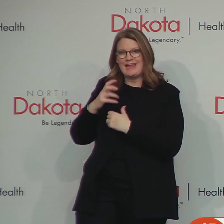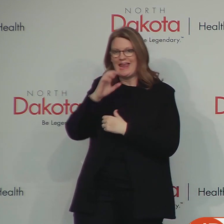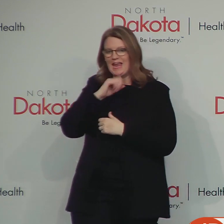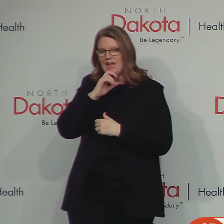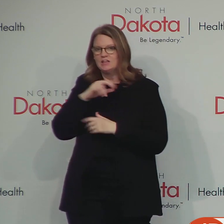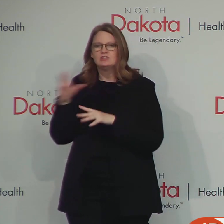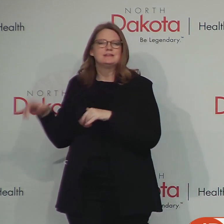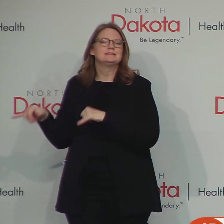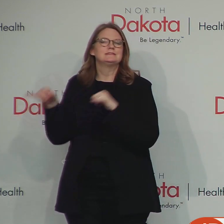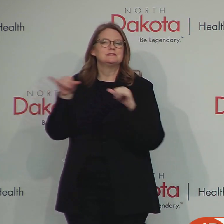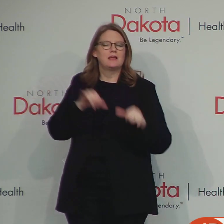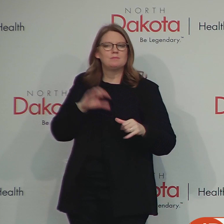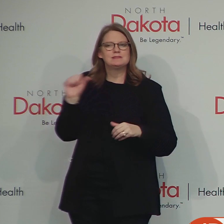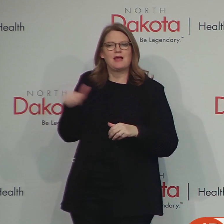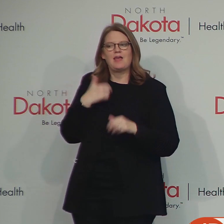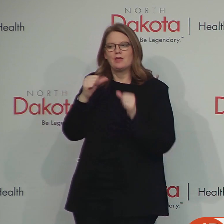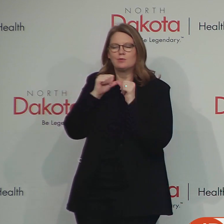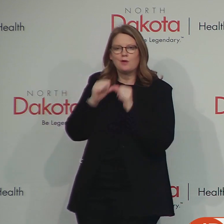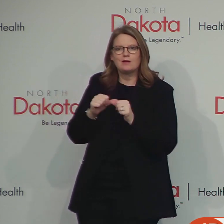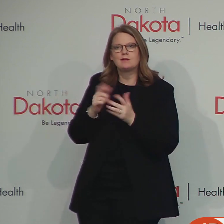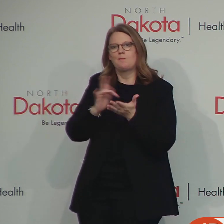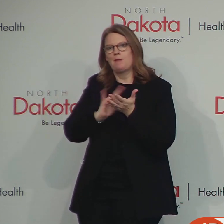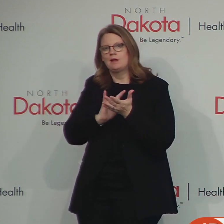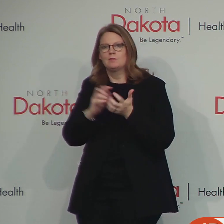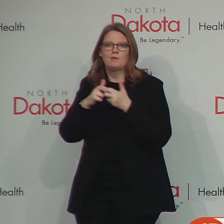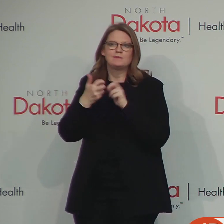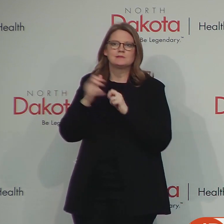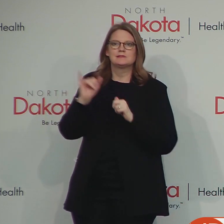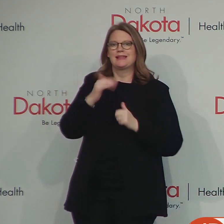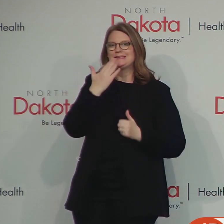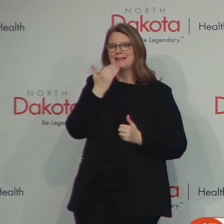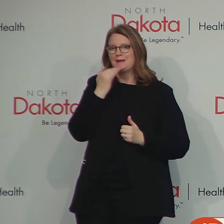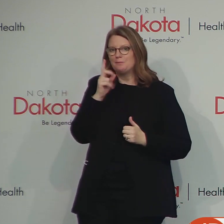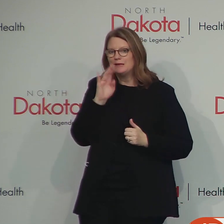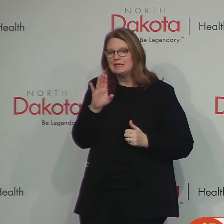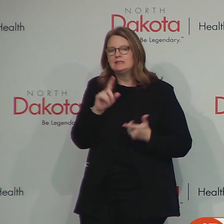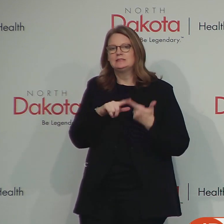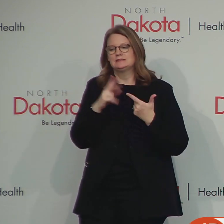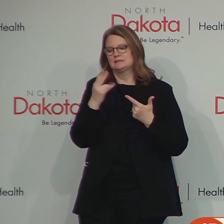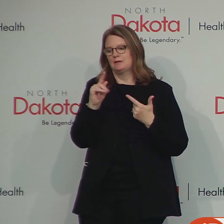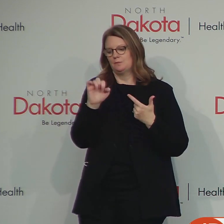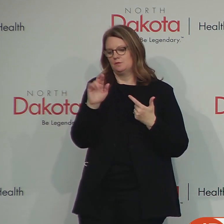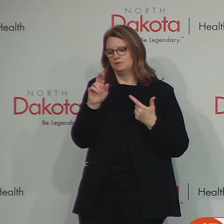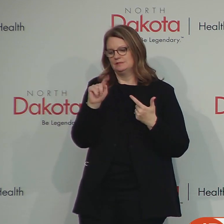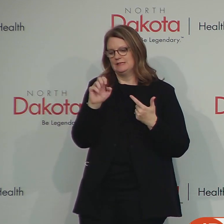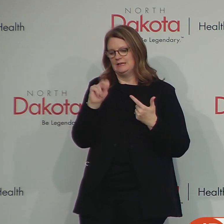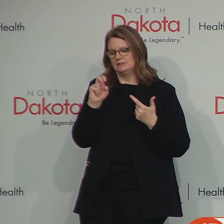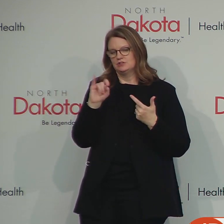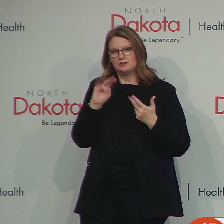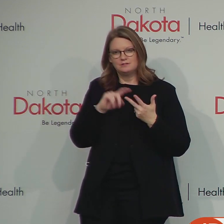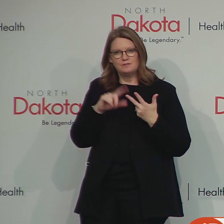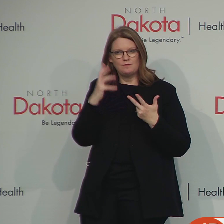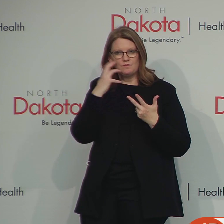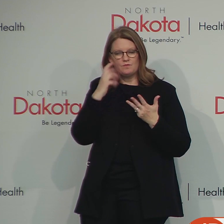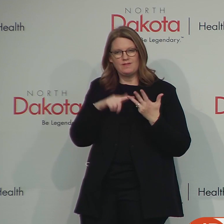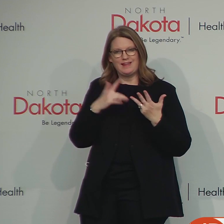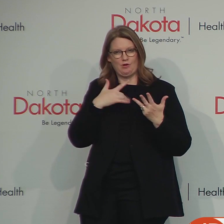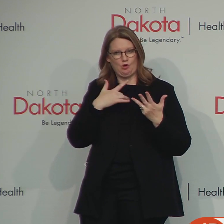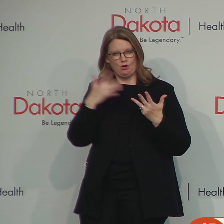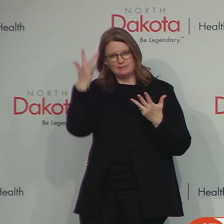chronic medical conditions like diabetes, hypertension, cardiovascular disease, and obesity.